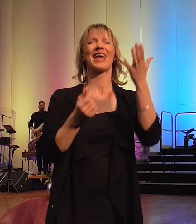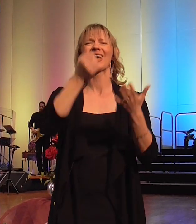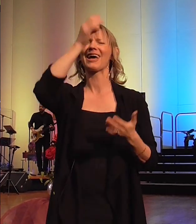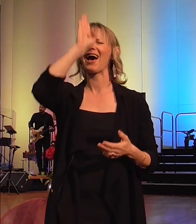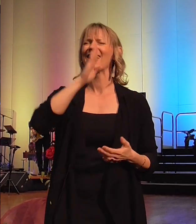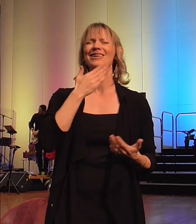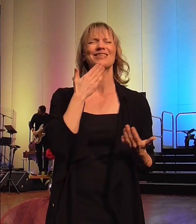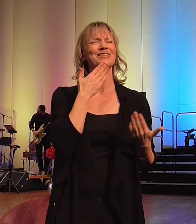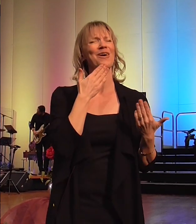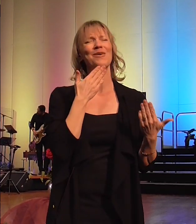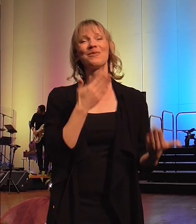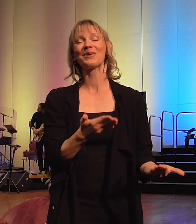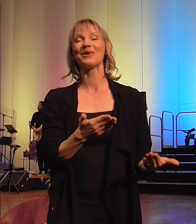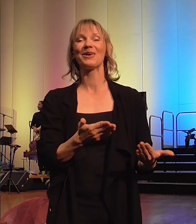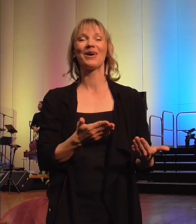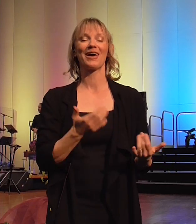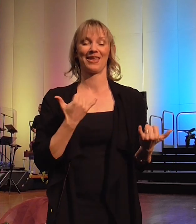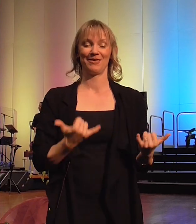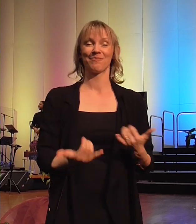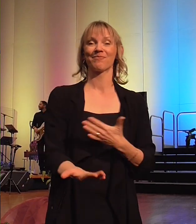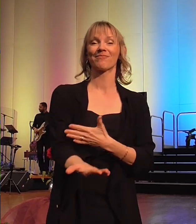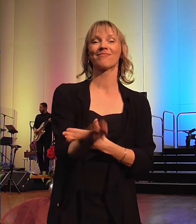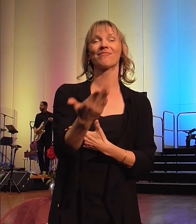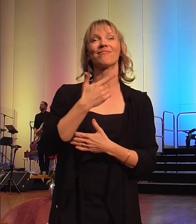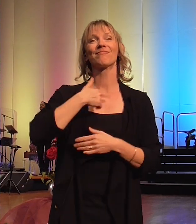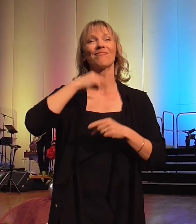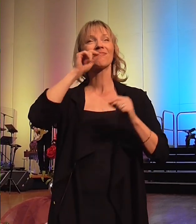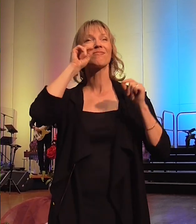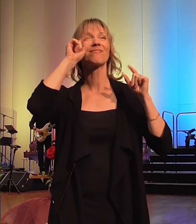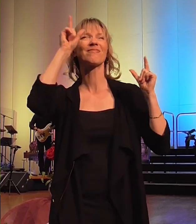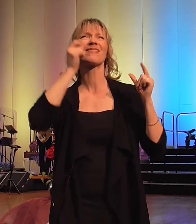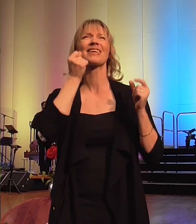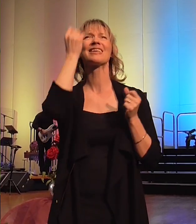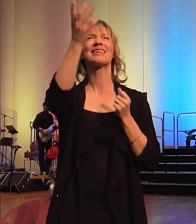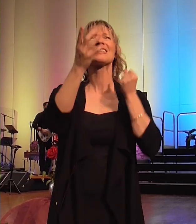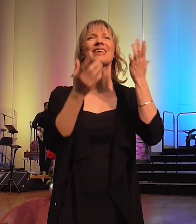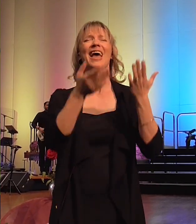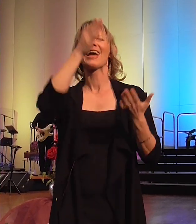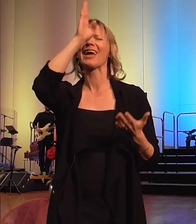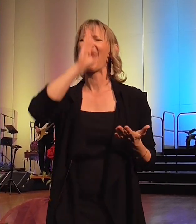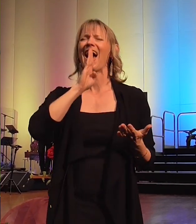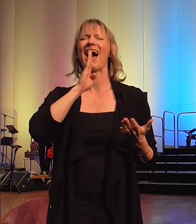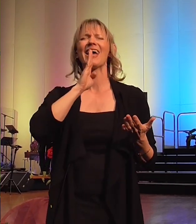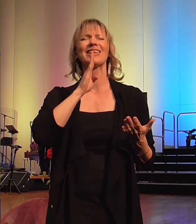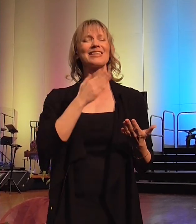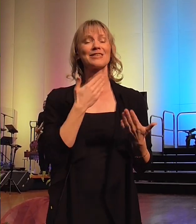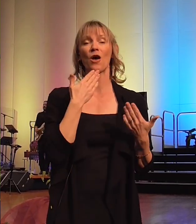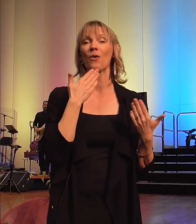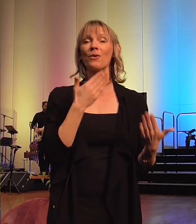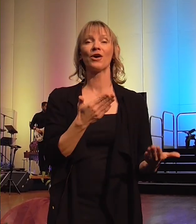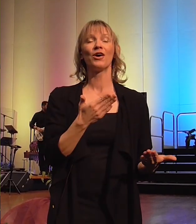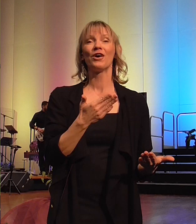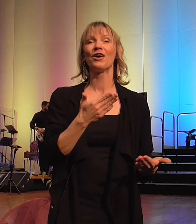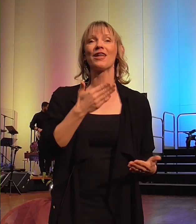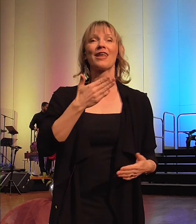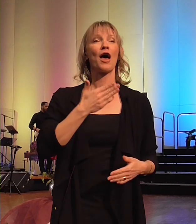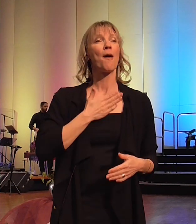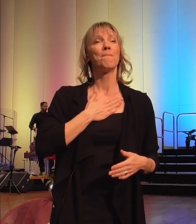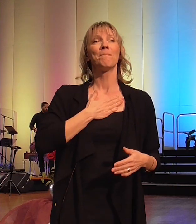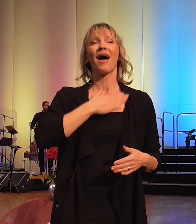singing, God is so good. You know, I woke up this morning singing, God is so